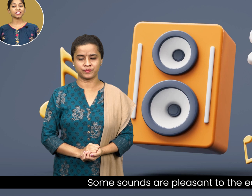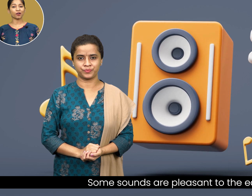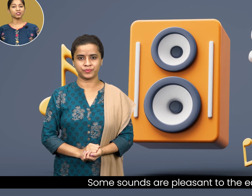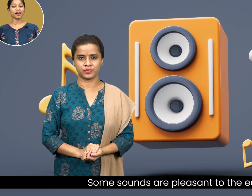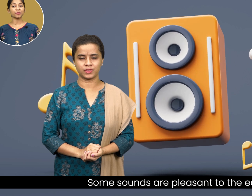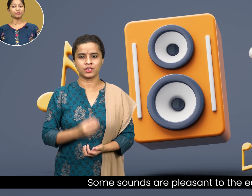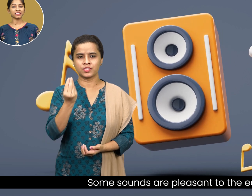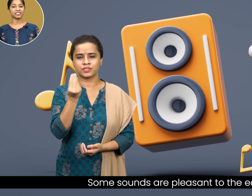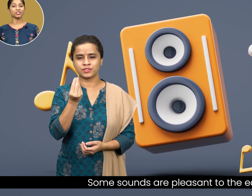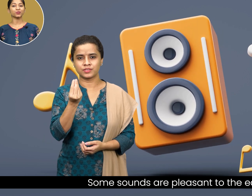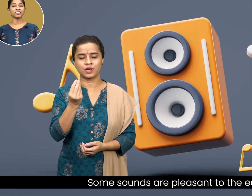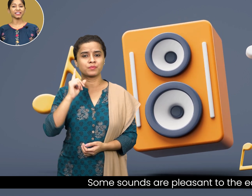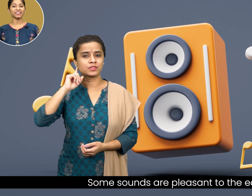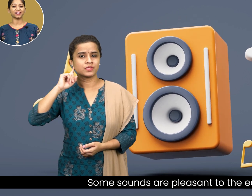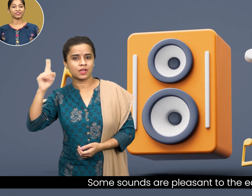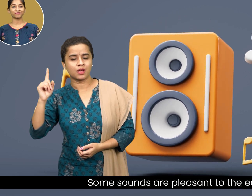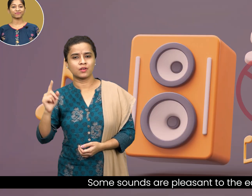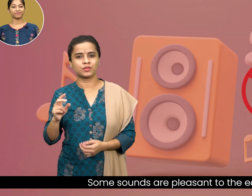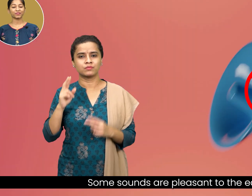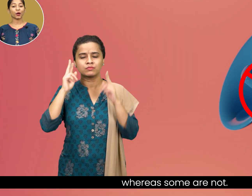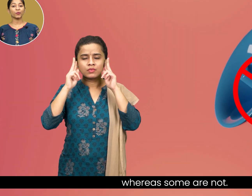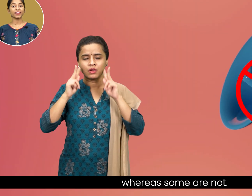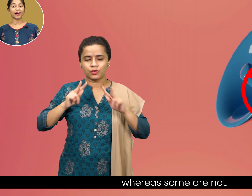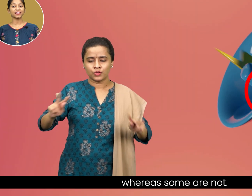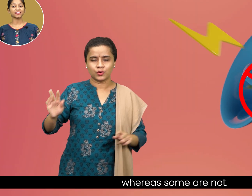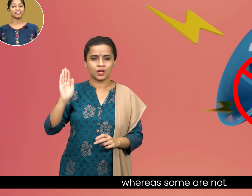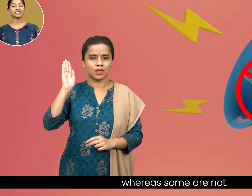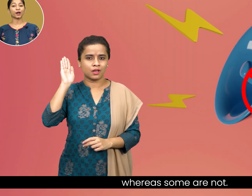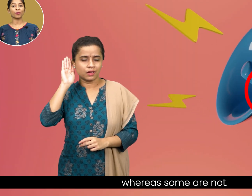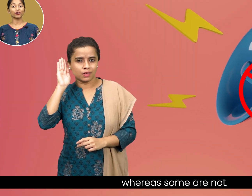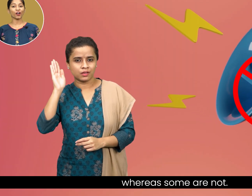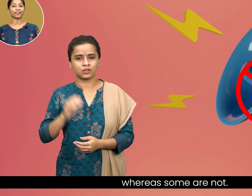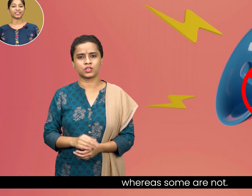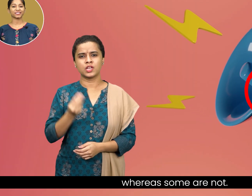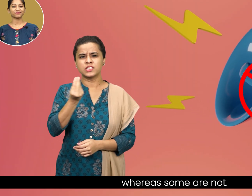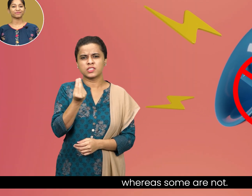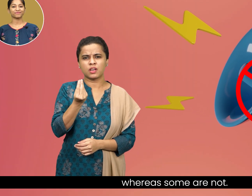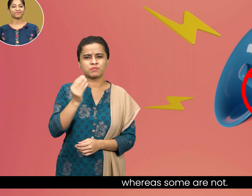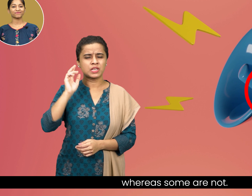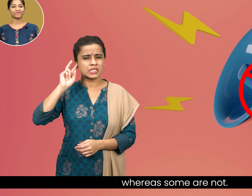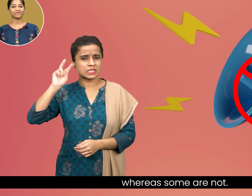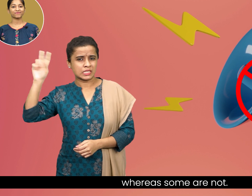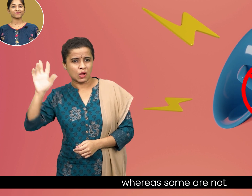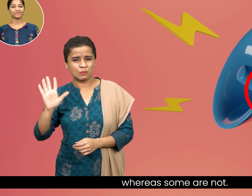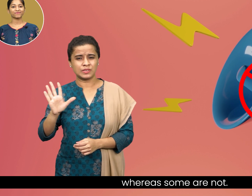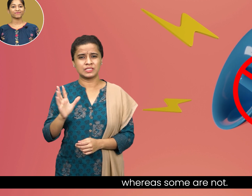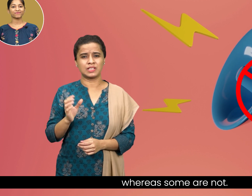Some sounds are pleasant to the ear, whereas some are not.